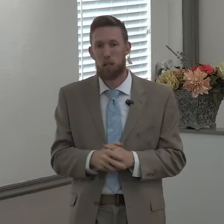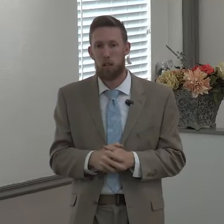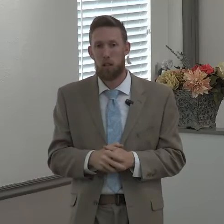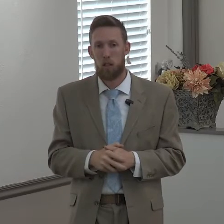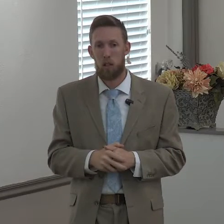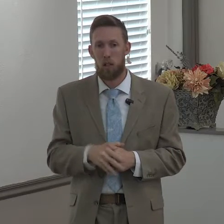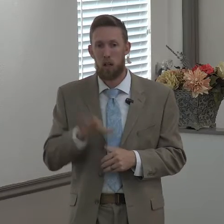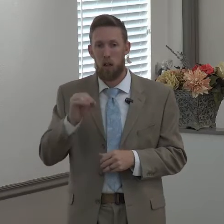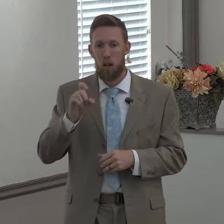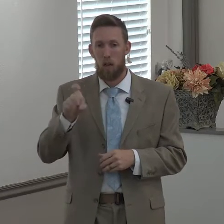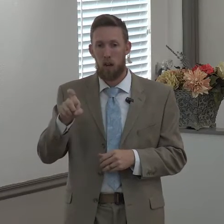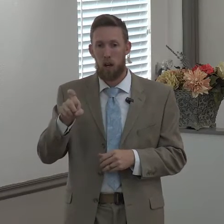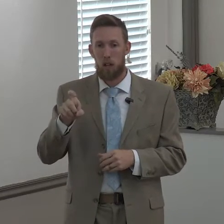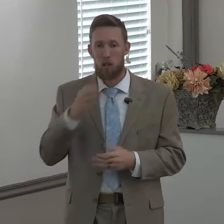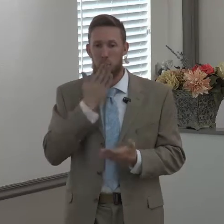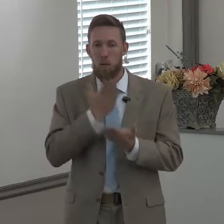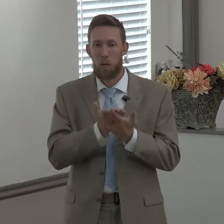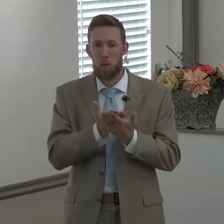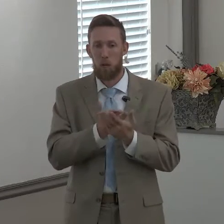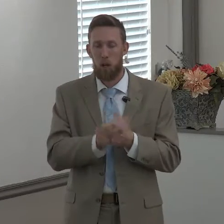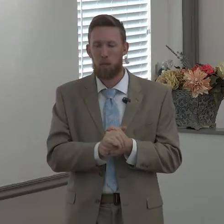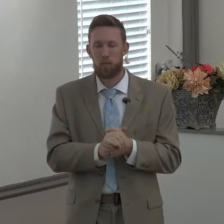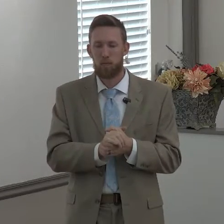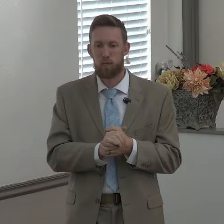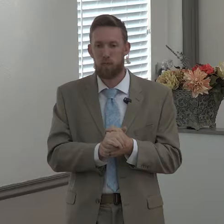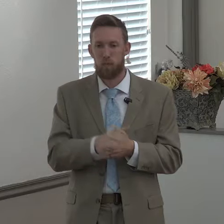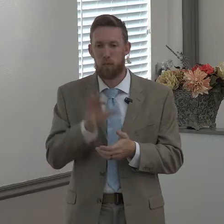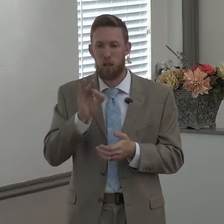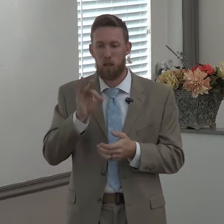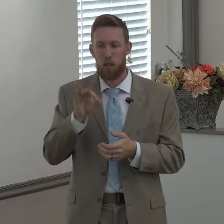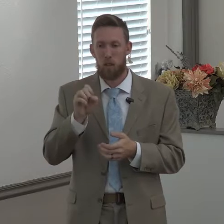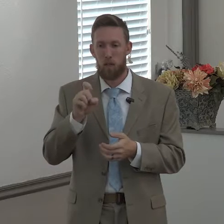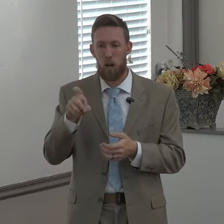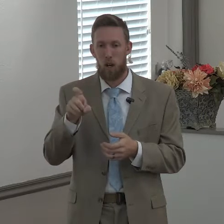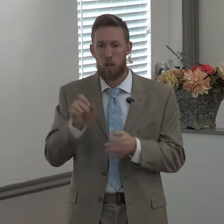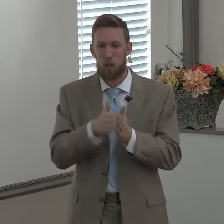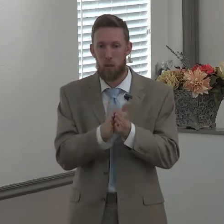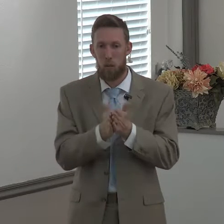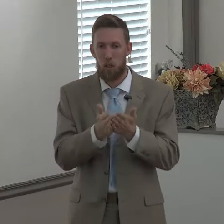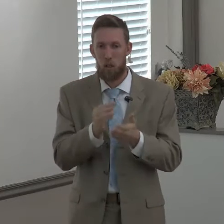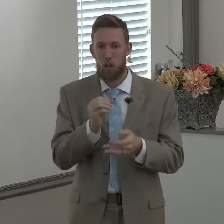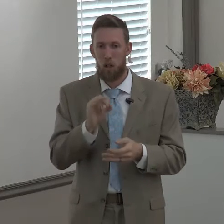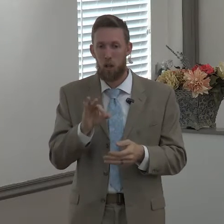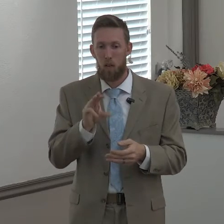many Christian women, the horrendous things they faced.